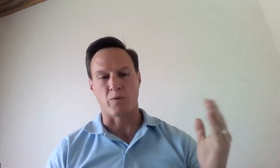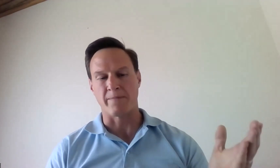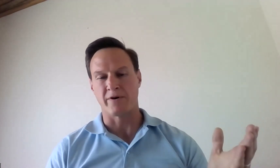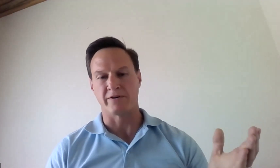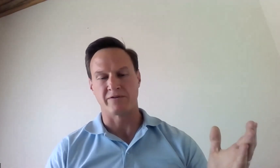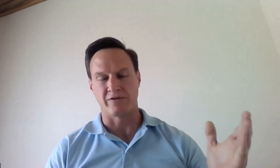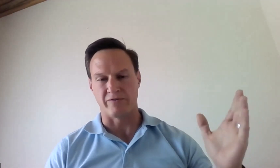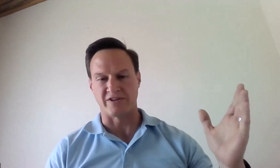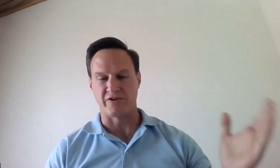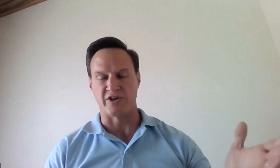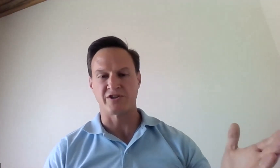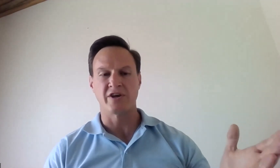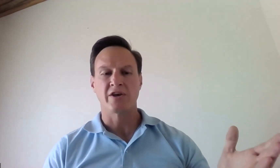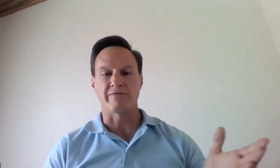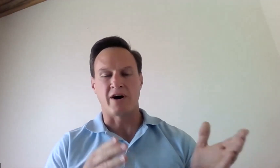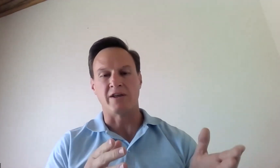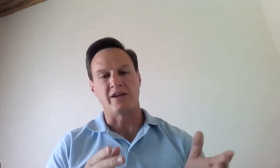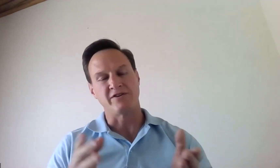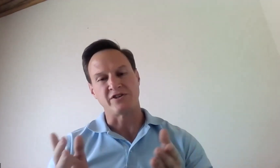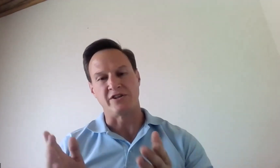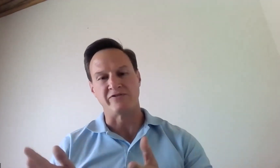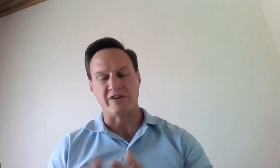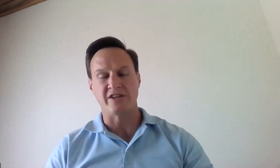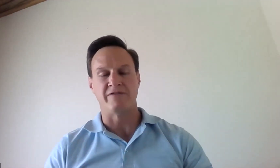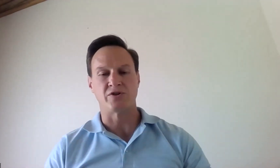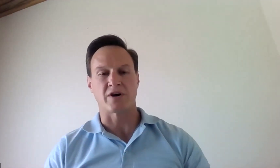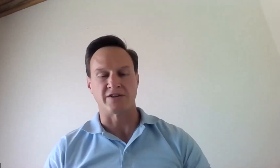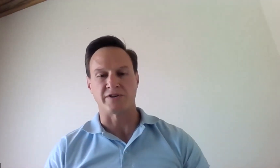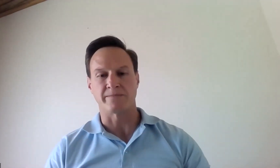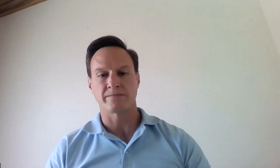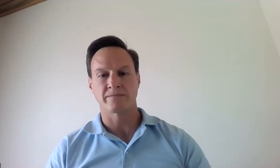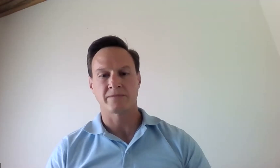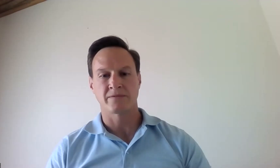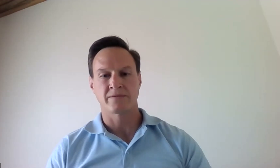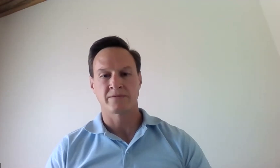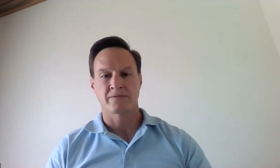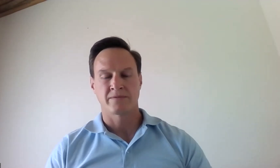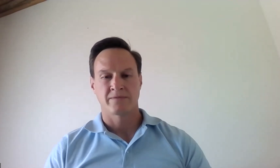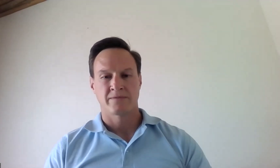only after WIPO is finished, you file in each individual country.